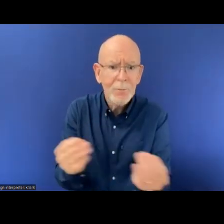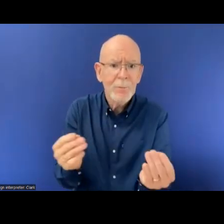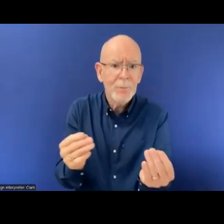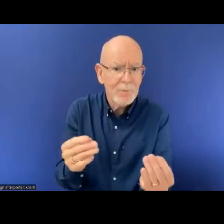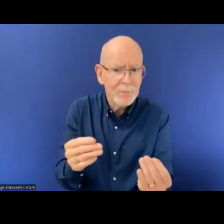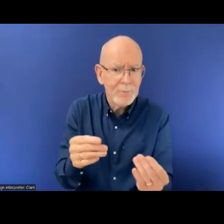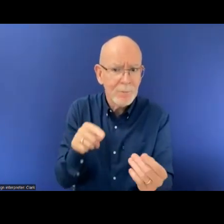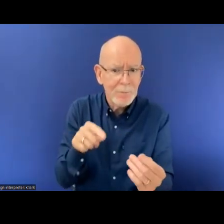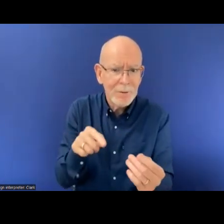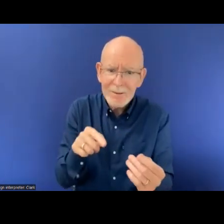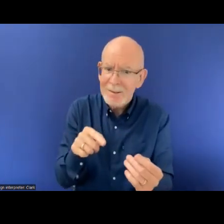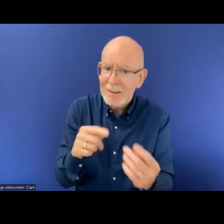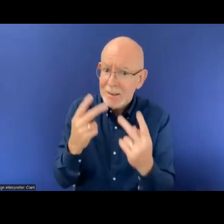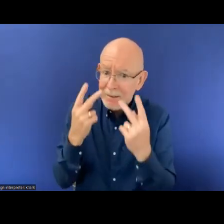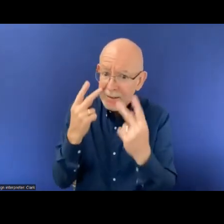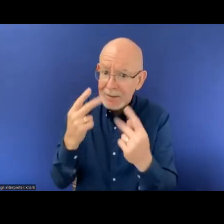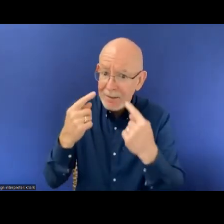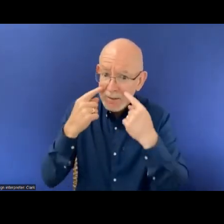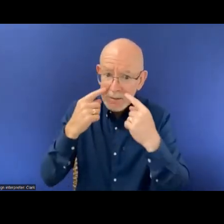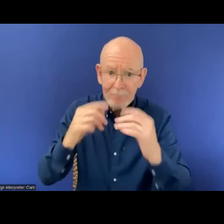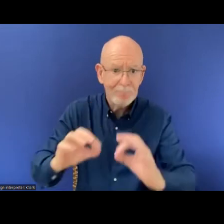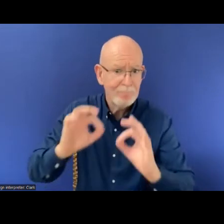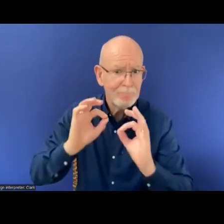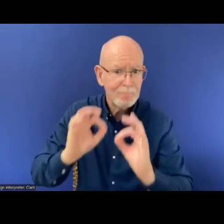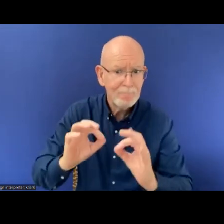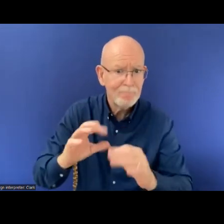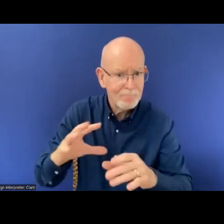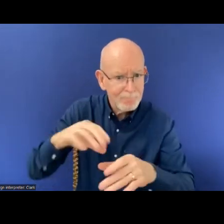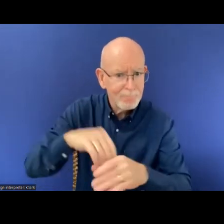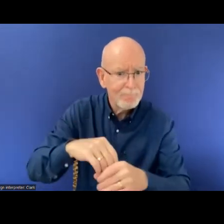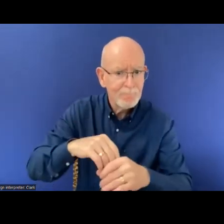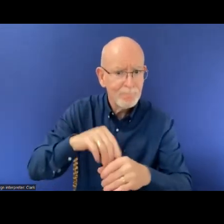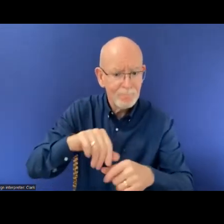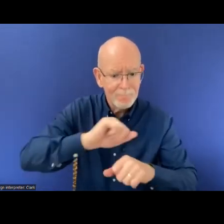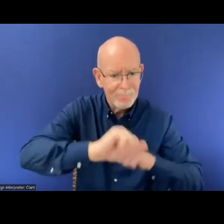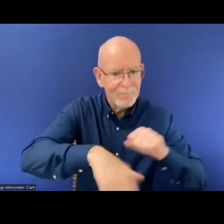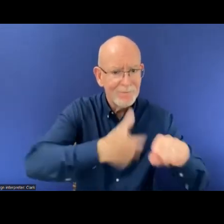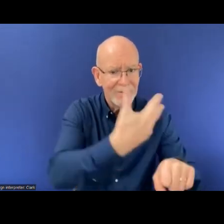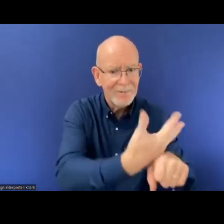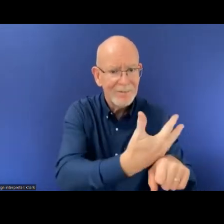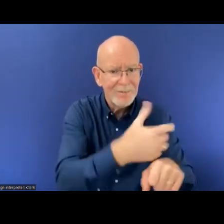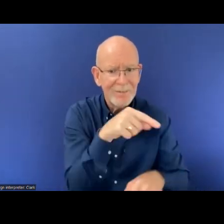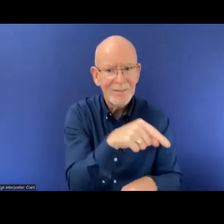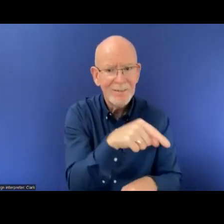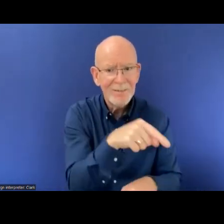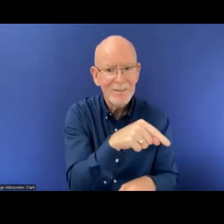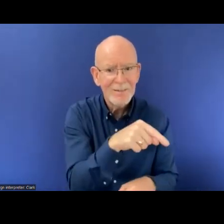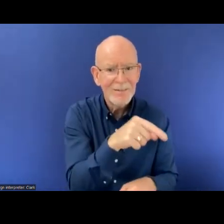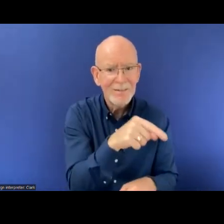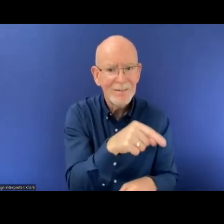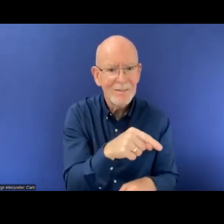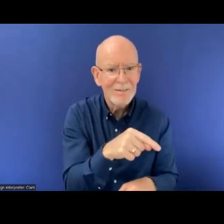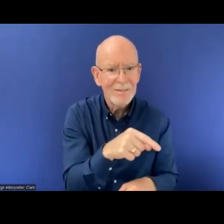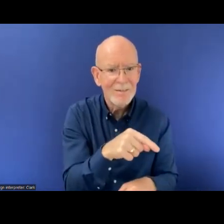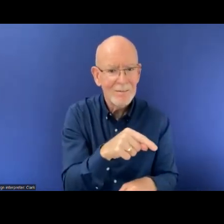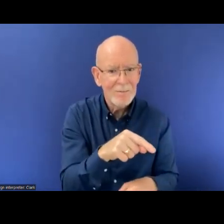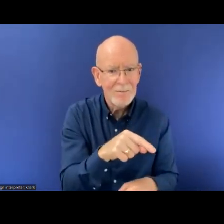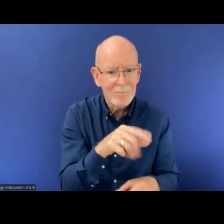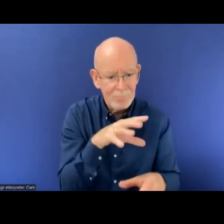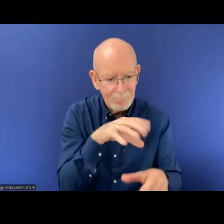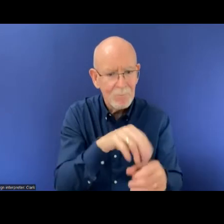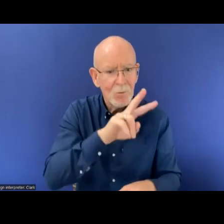sustainable development goal and the entire 2030 agenda and policies must be